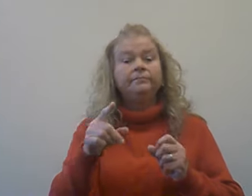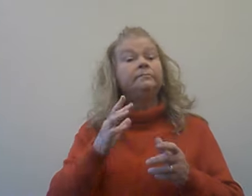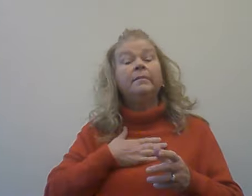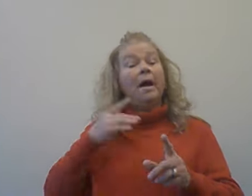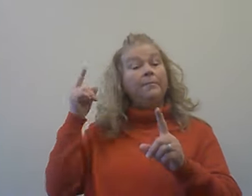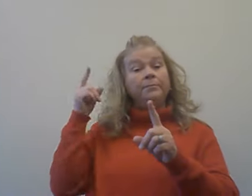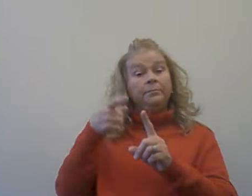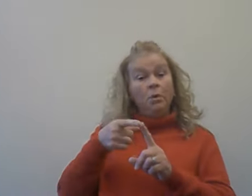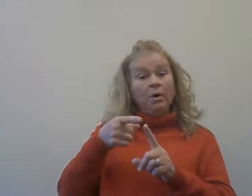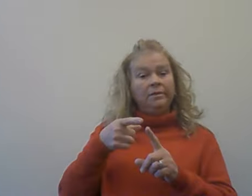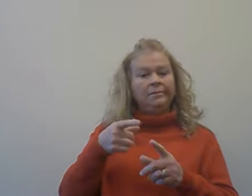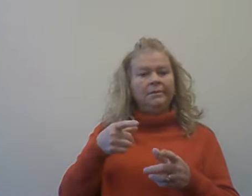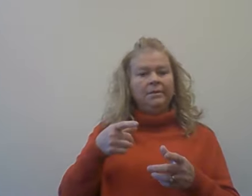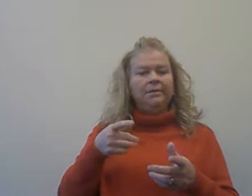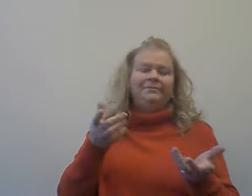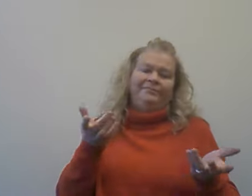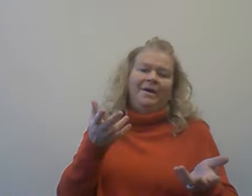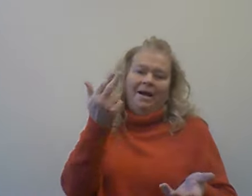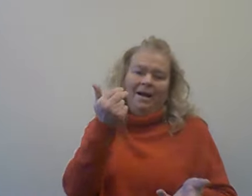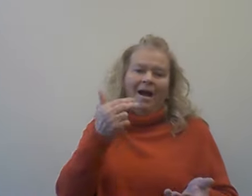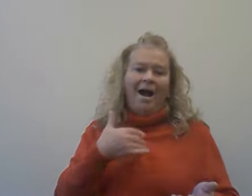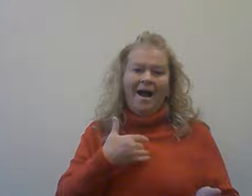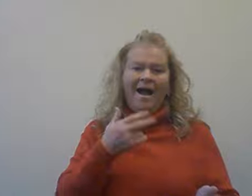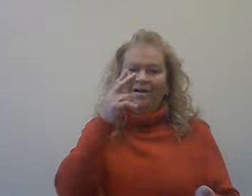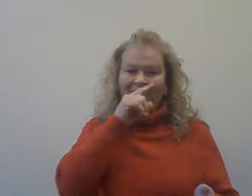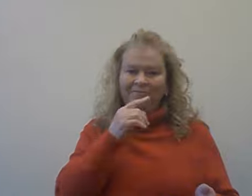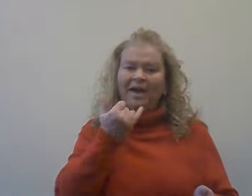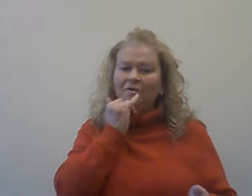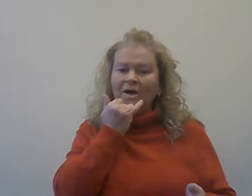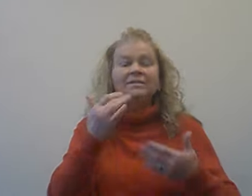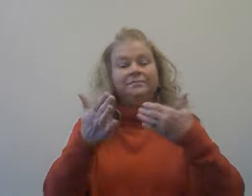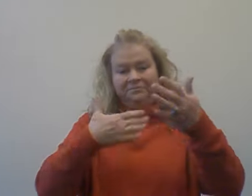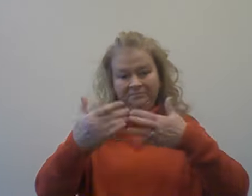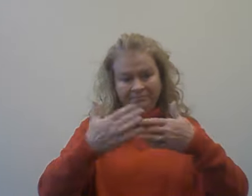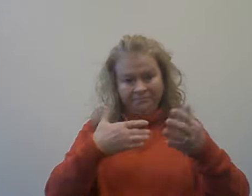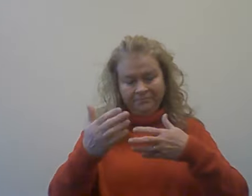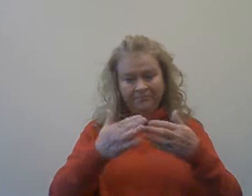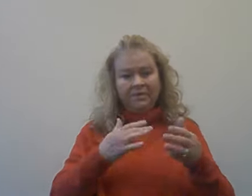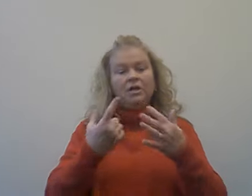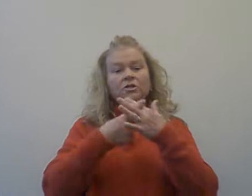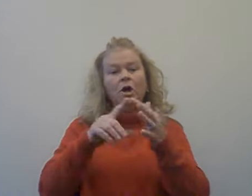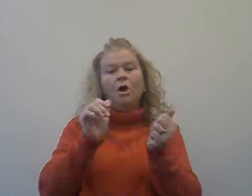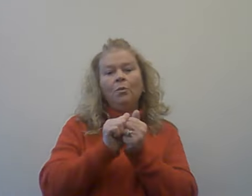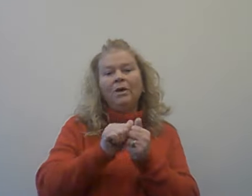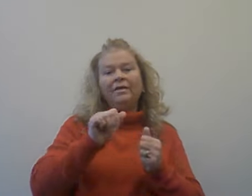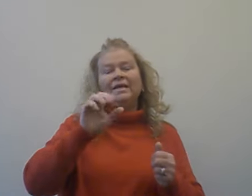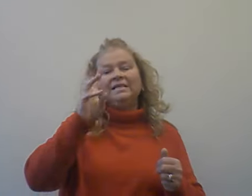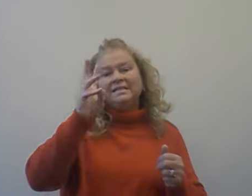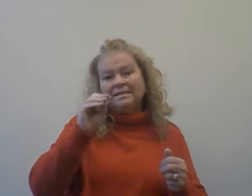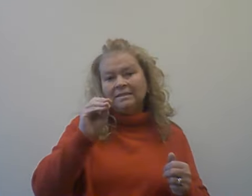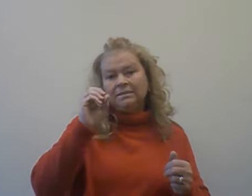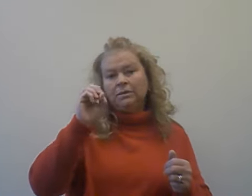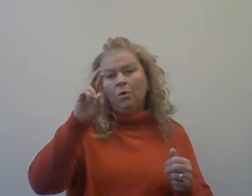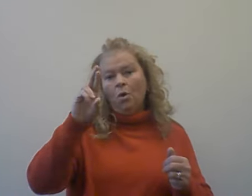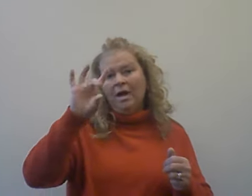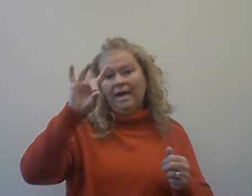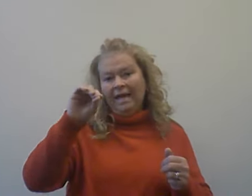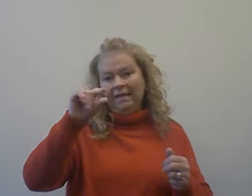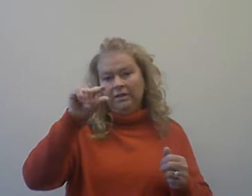grass. Anyway, so slow passes, and you're going to start with 60 or 80 grit, and this is where it's going to take you the longest. You might